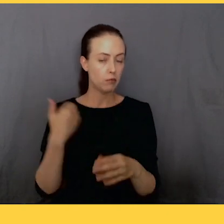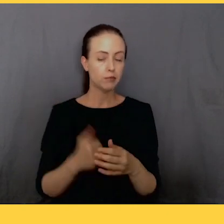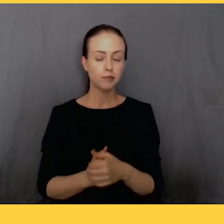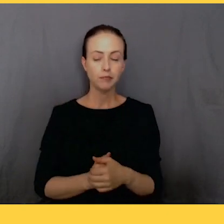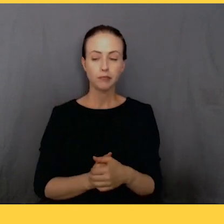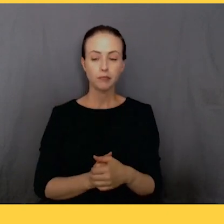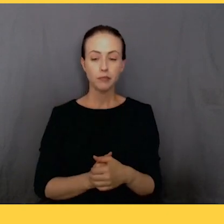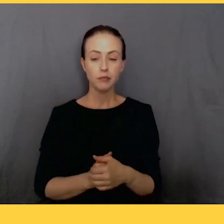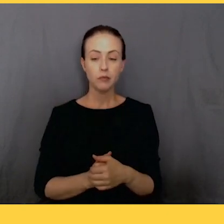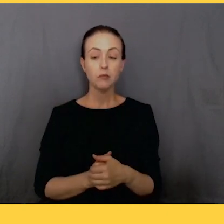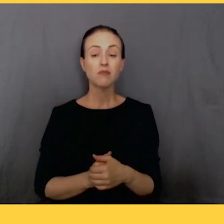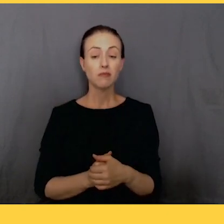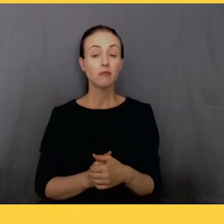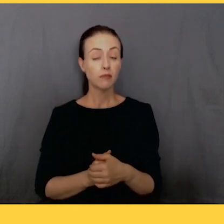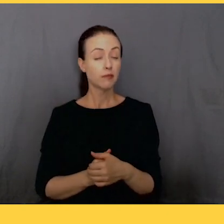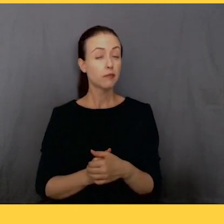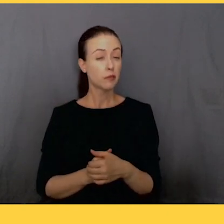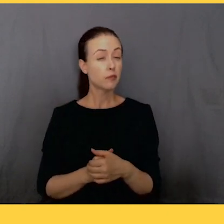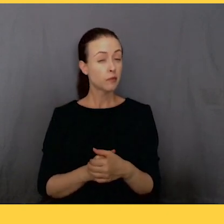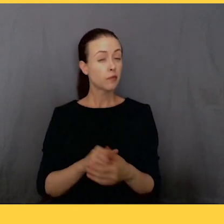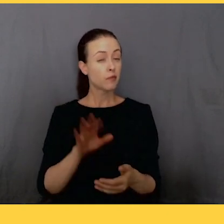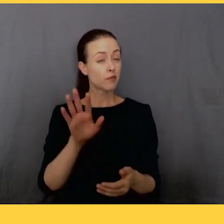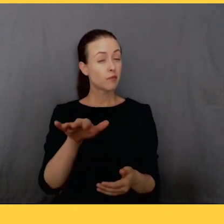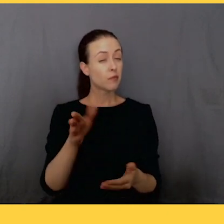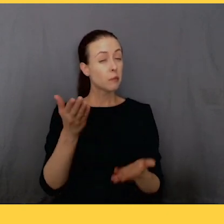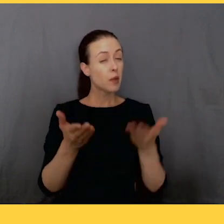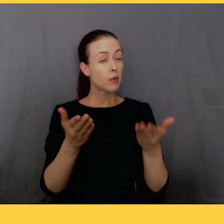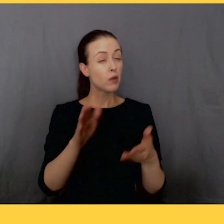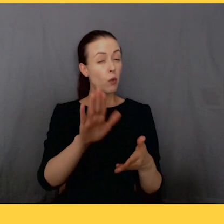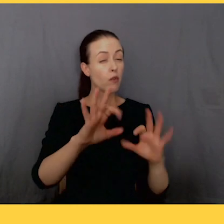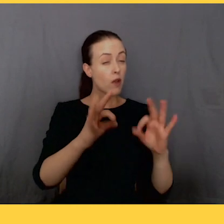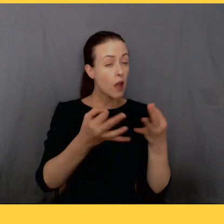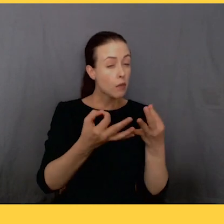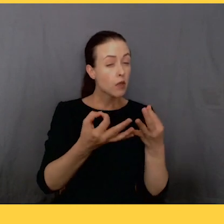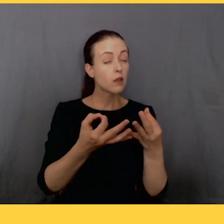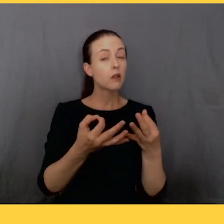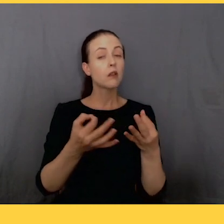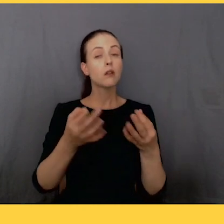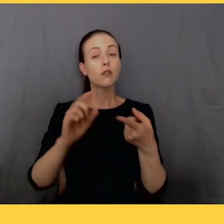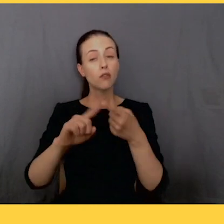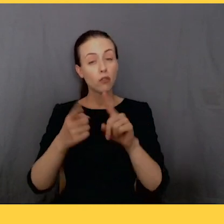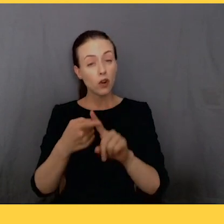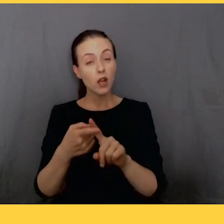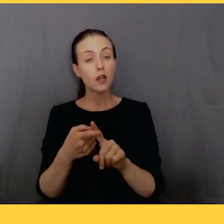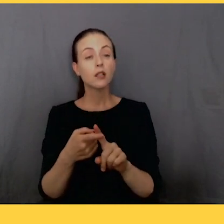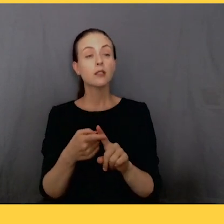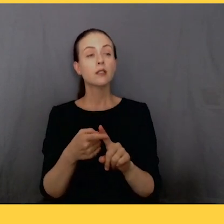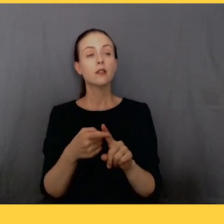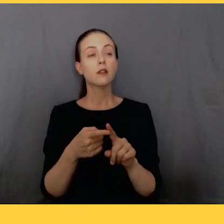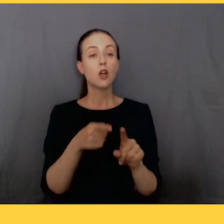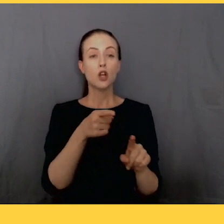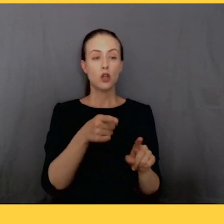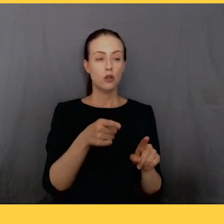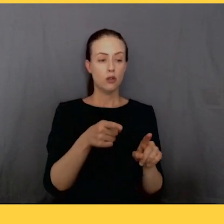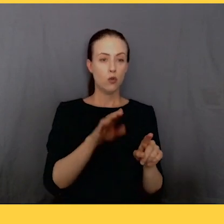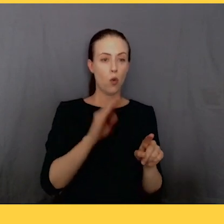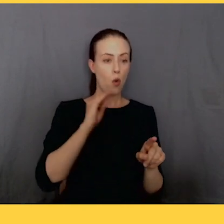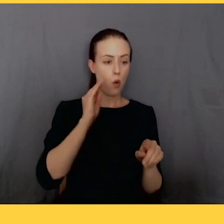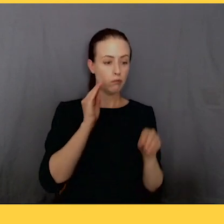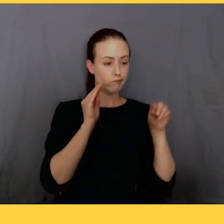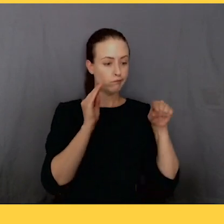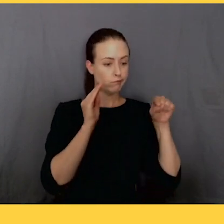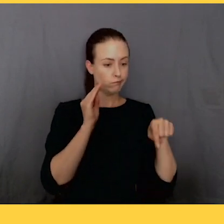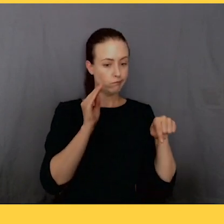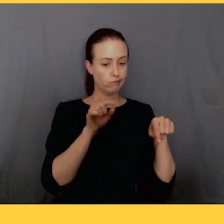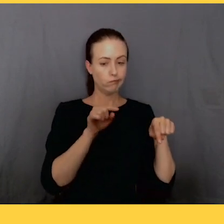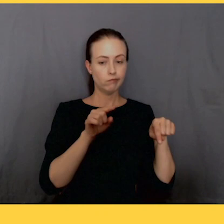family members or peers that you want to keep track of, and they may be in a different zip code or on a different circuit or not